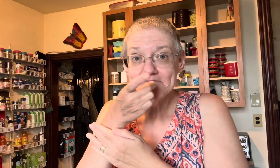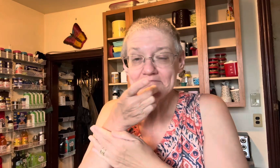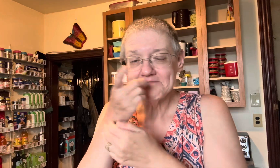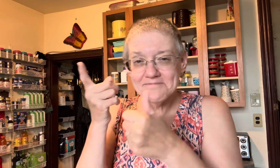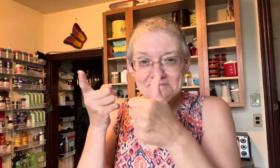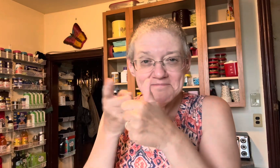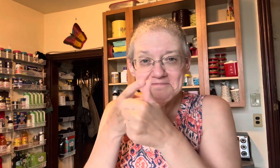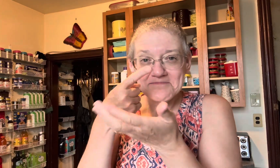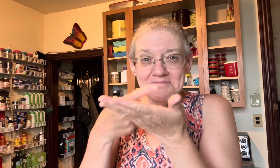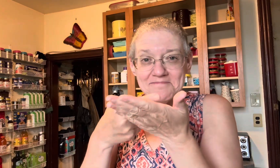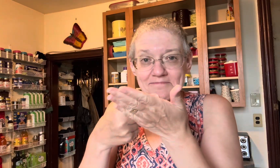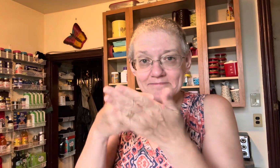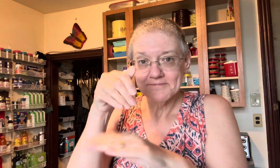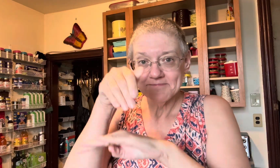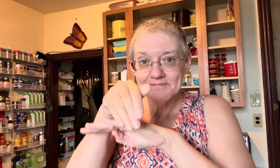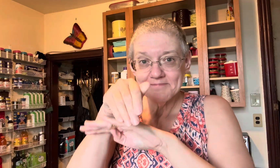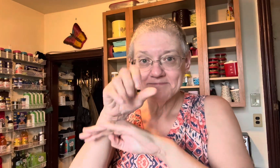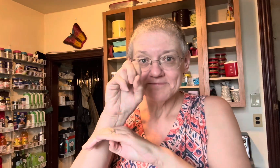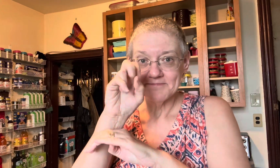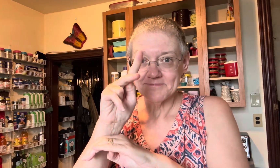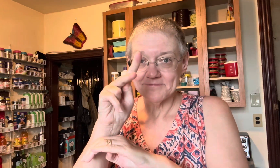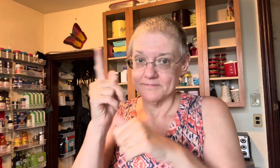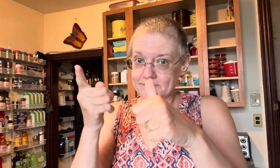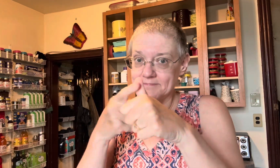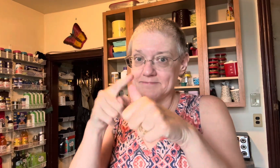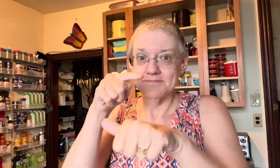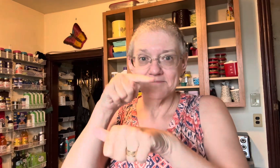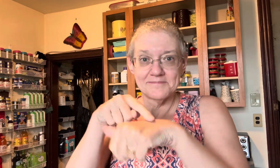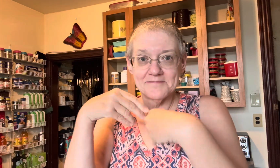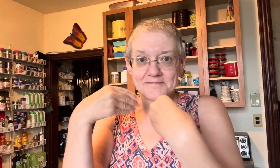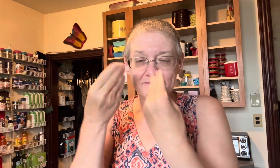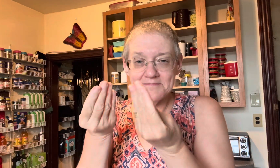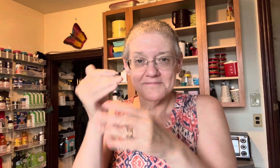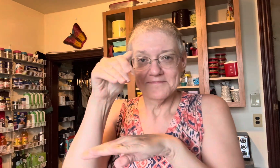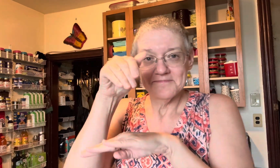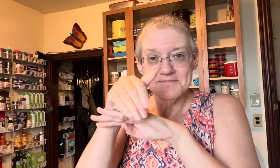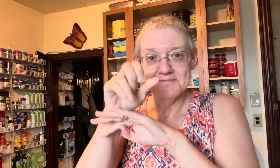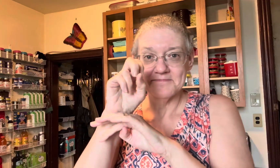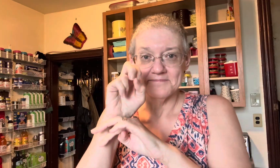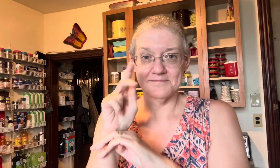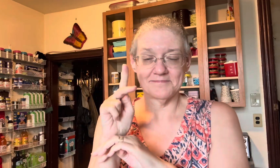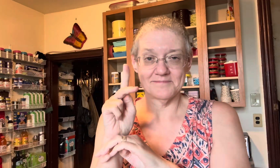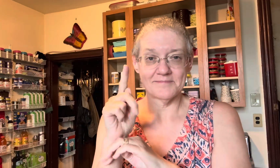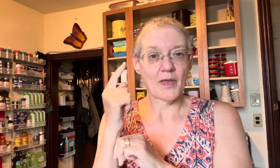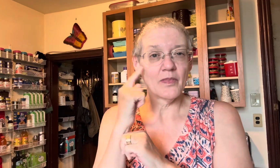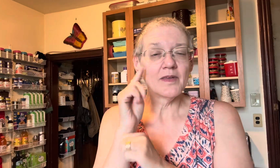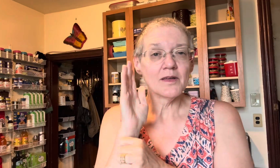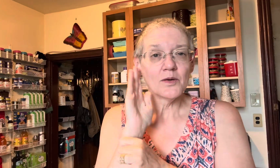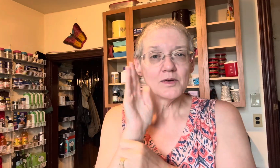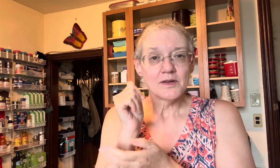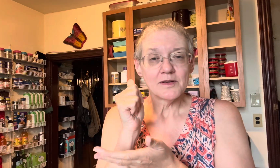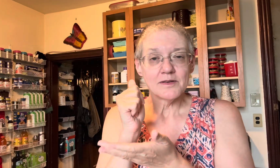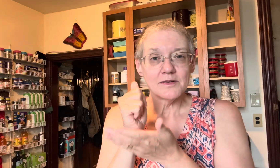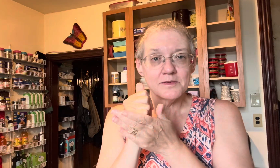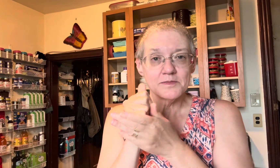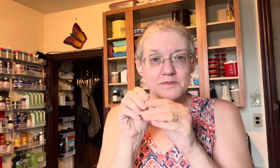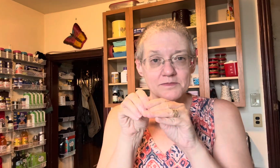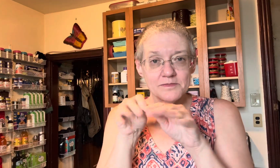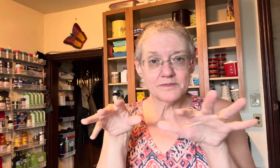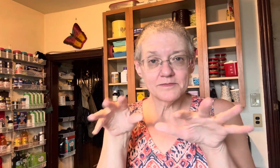Time to cook dinner. But first, let's discuss Dell's evening snack. It's the first time he's going to have an evening snack. I think it's going to